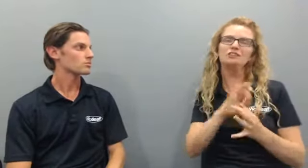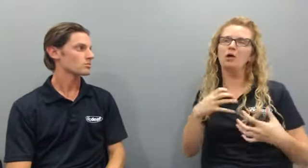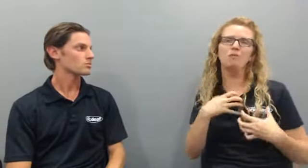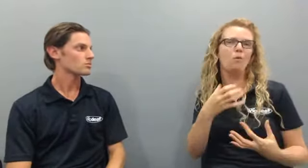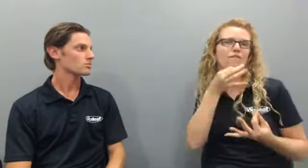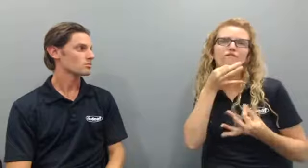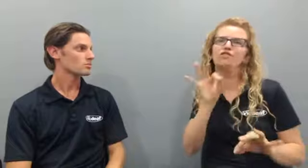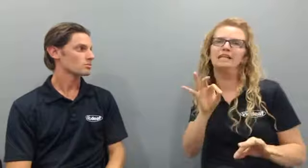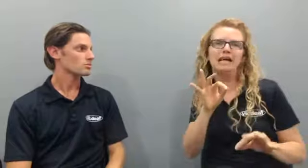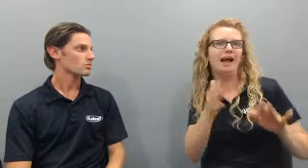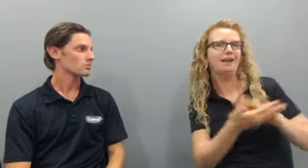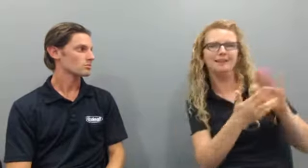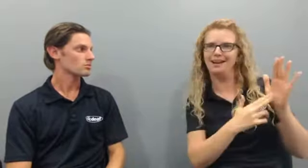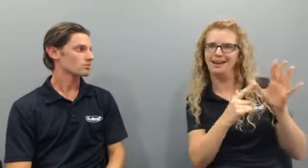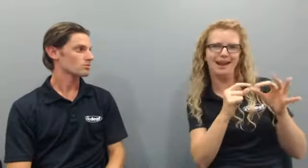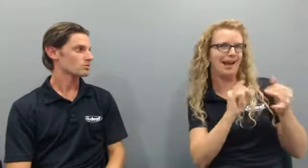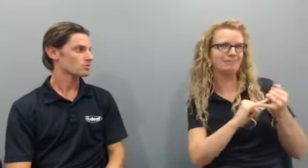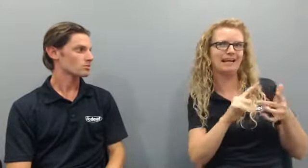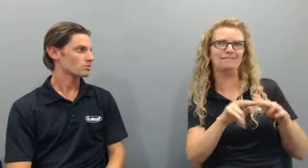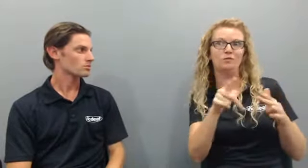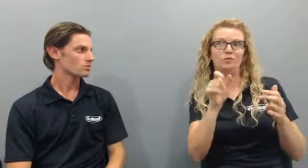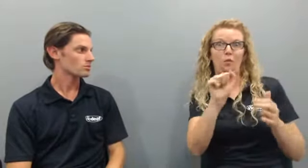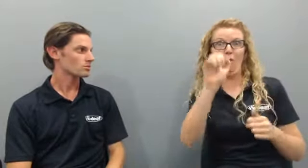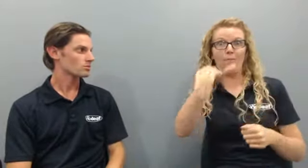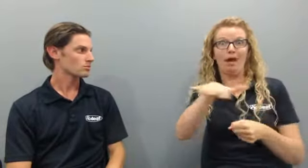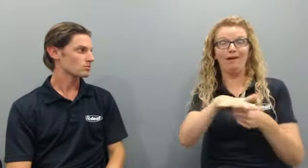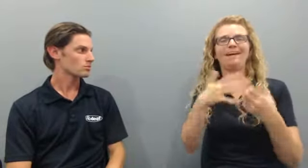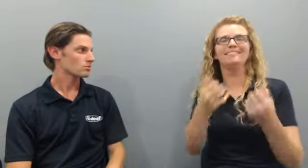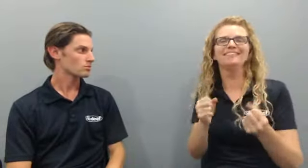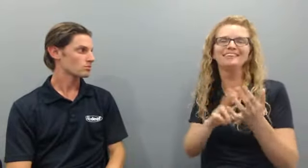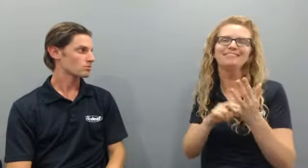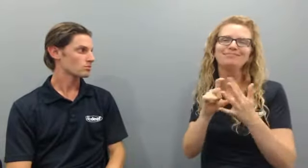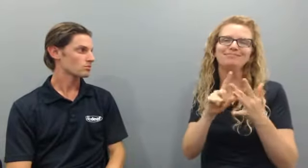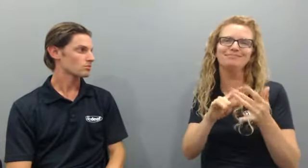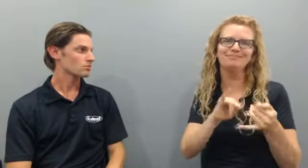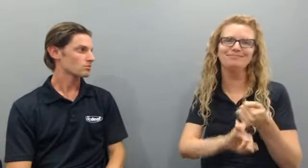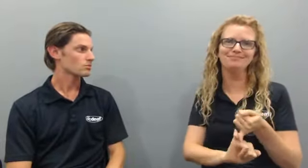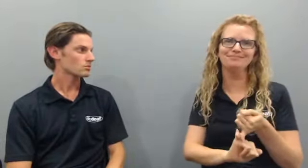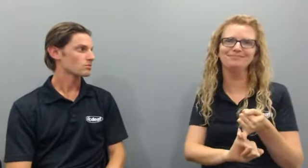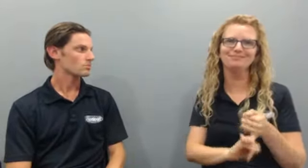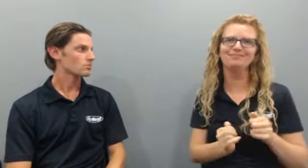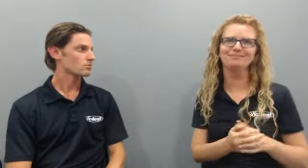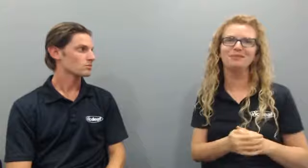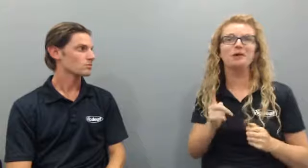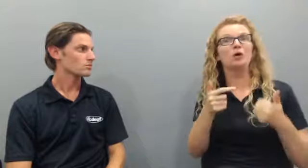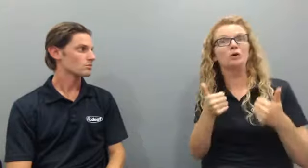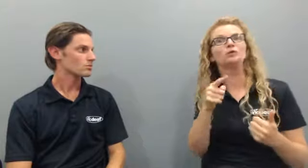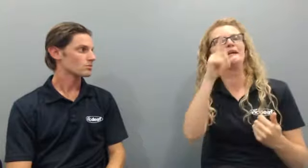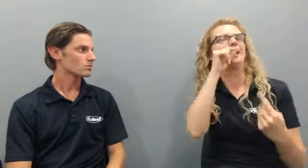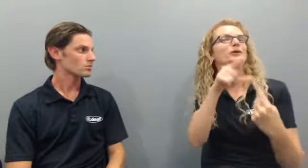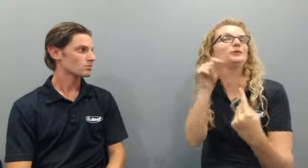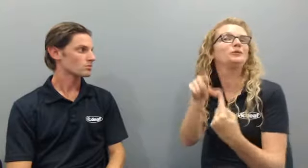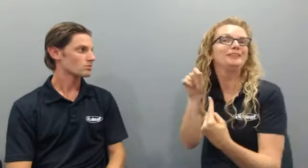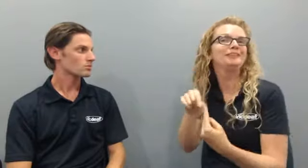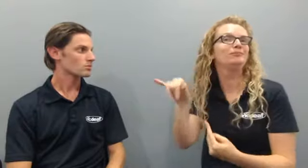So you're right, it's no longer free under NABs with the medical interpreting if you do live in a rollout area. But it's great now